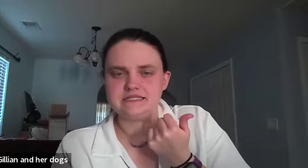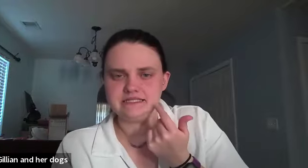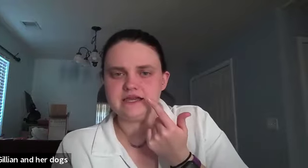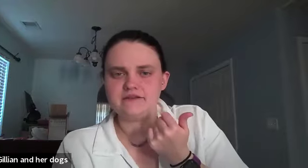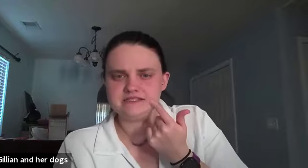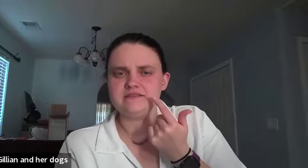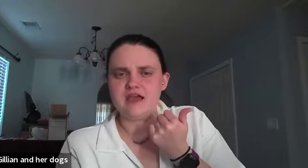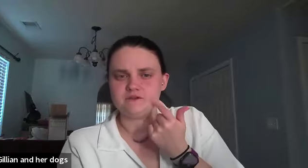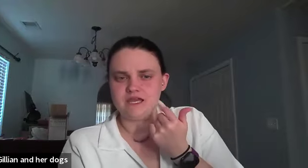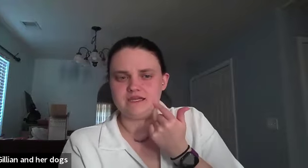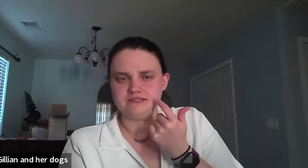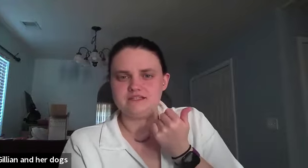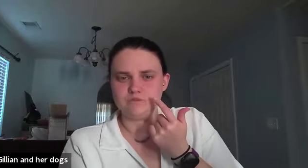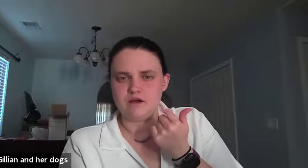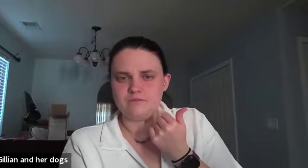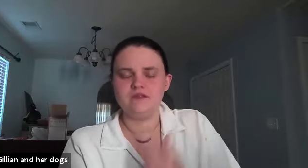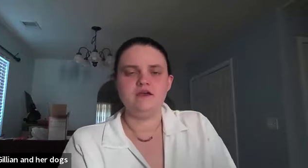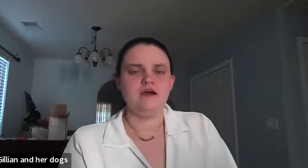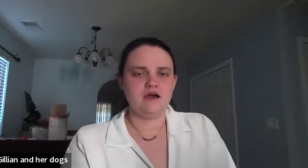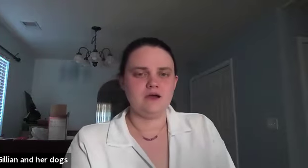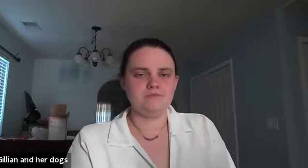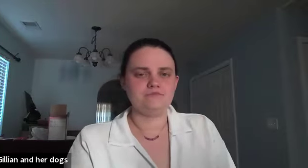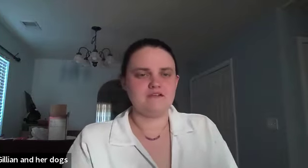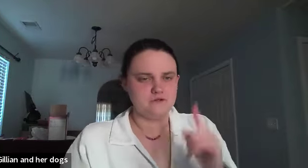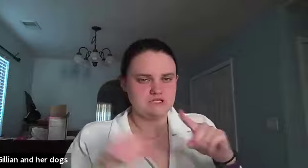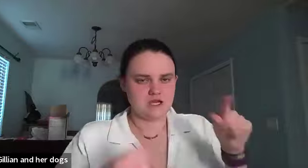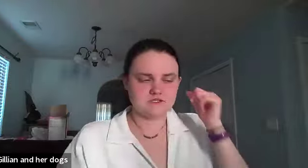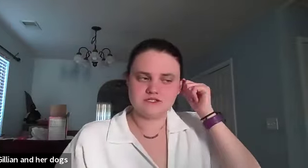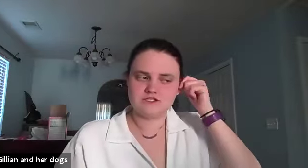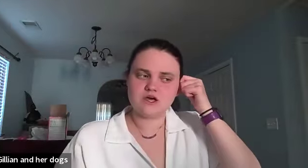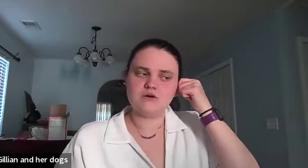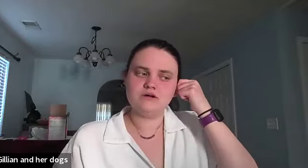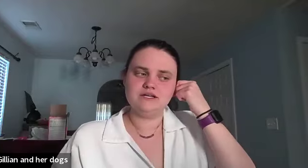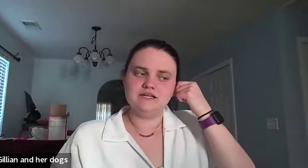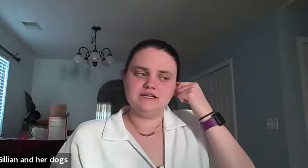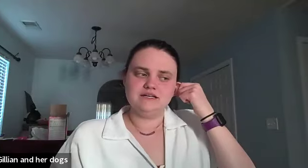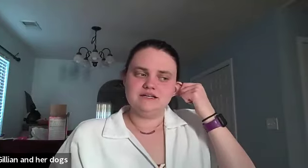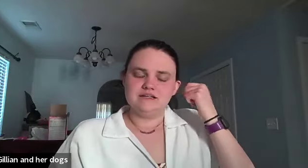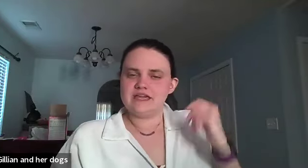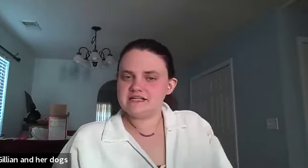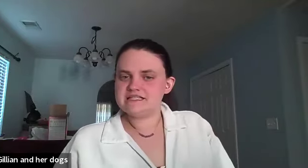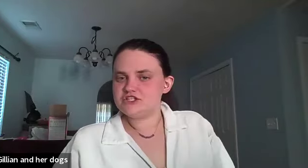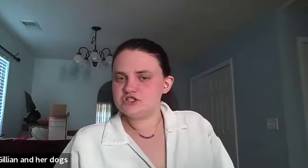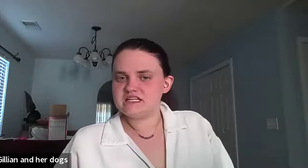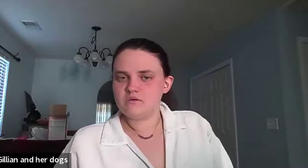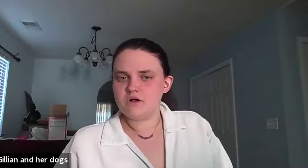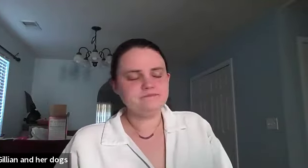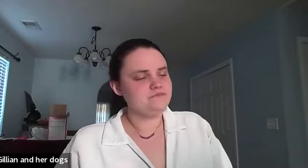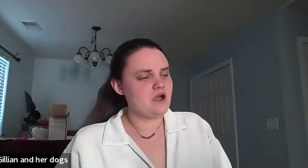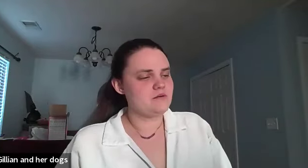Candy. I've seen that for candy as well, a few times. So candy's an interesting one.